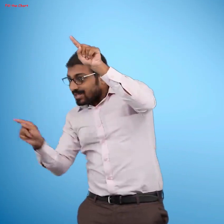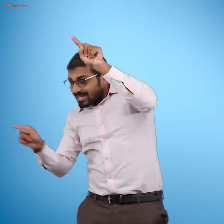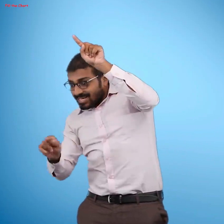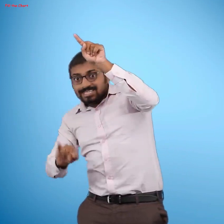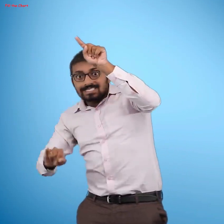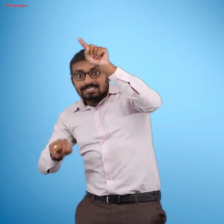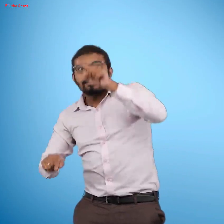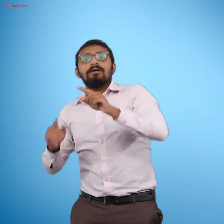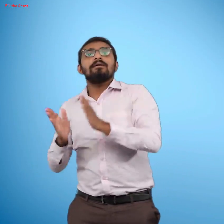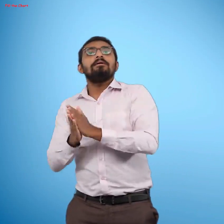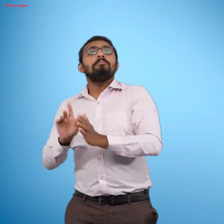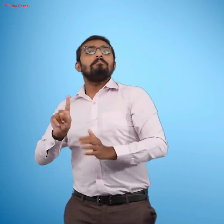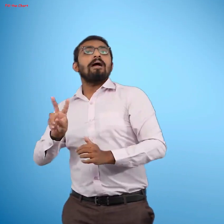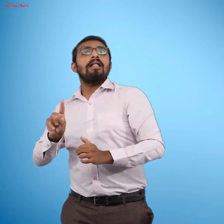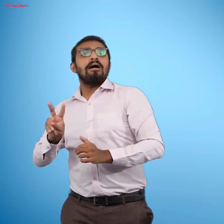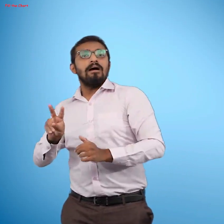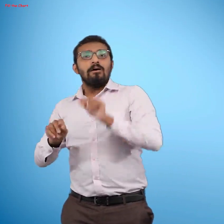as well as 12 and 1.